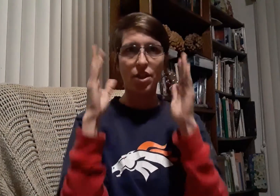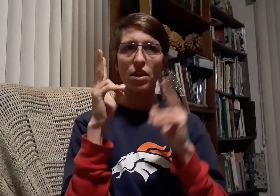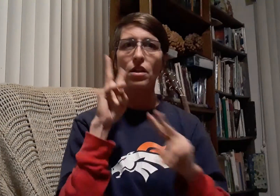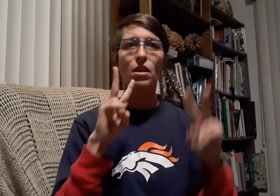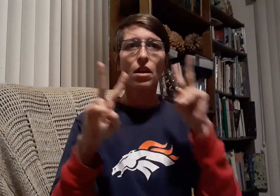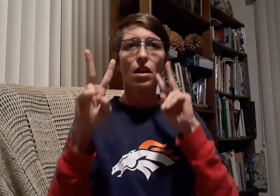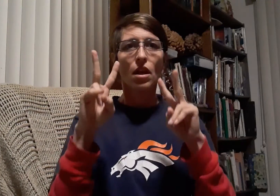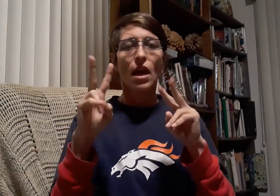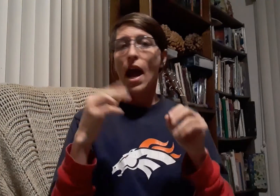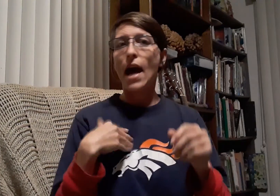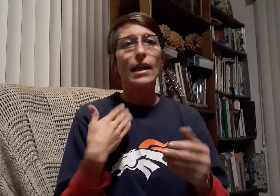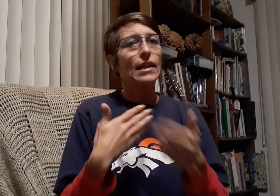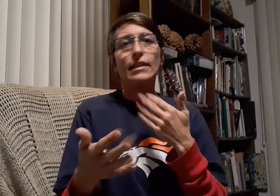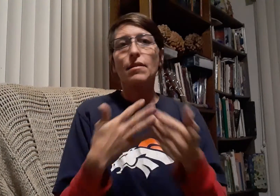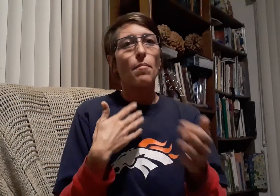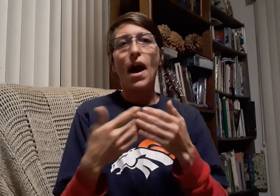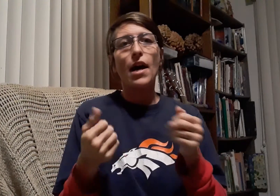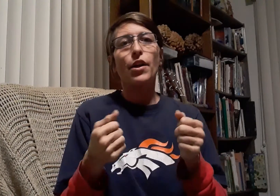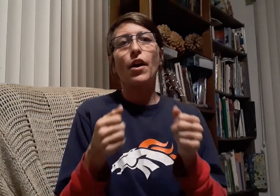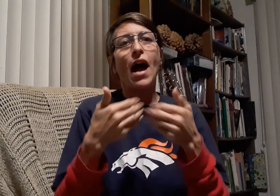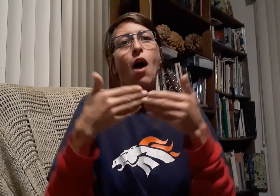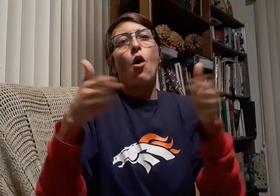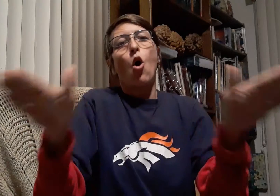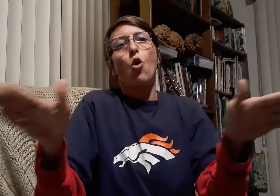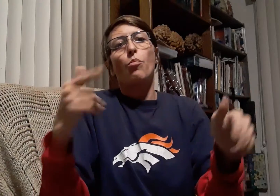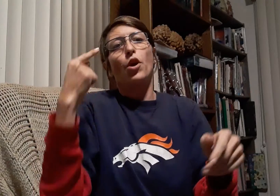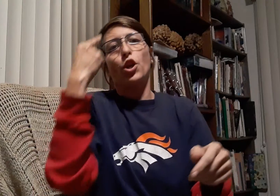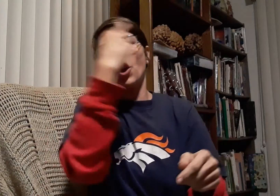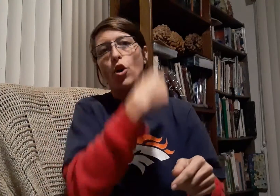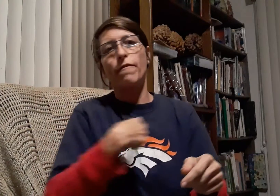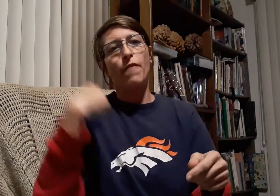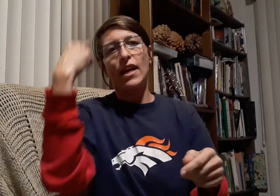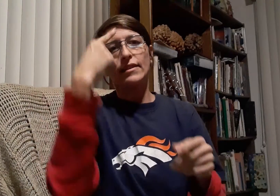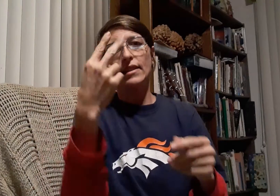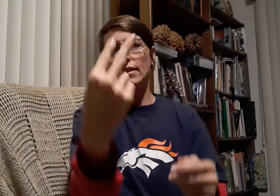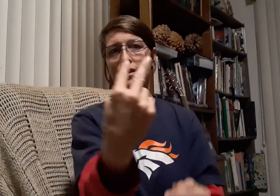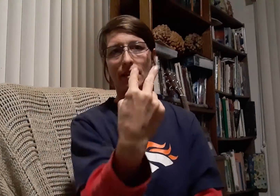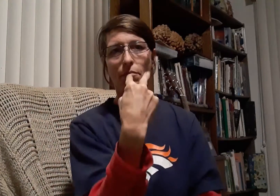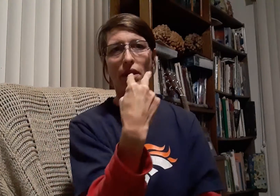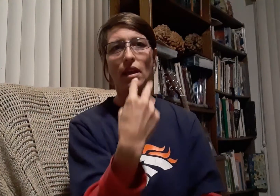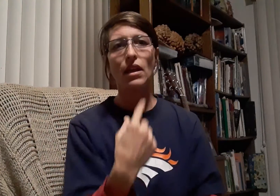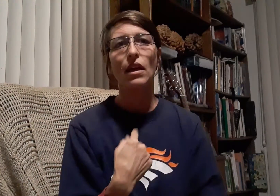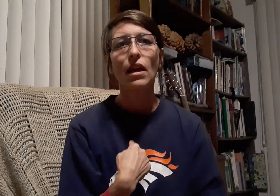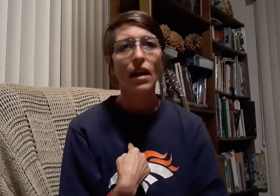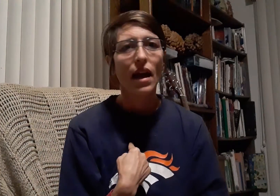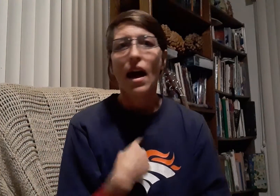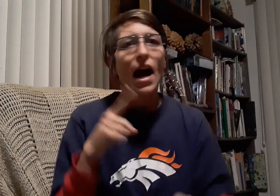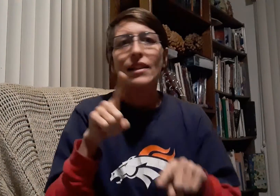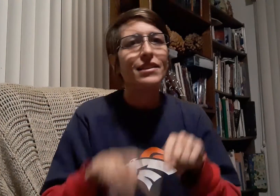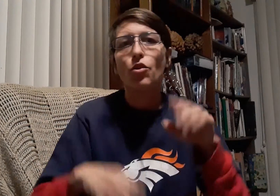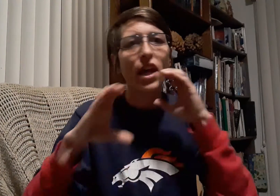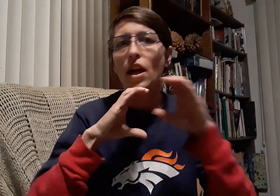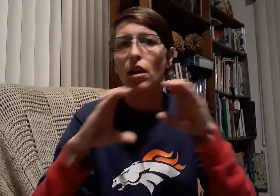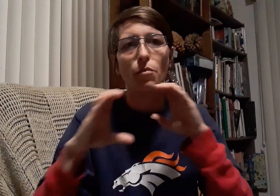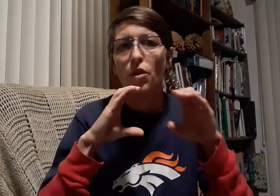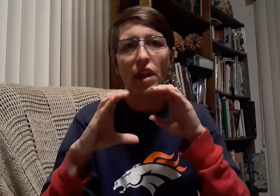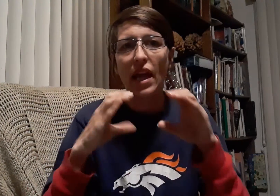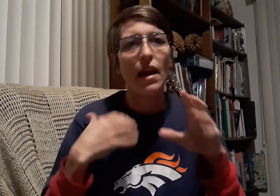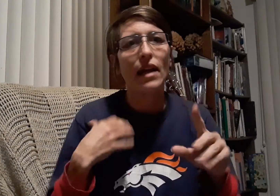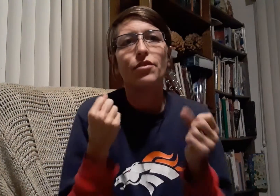vision, and it doesn't matter how open your face is to me, I still can't communicate because there's